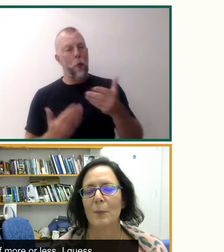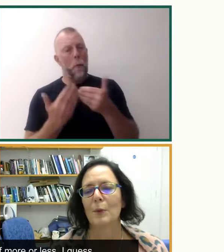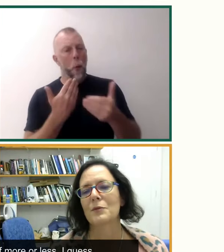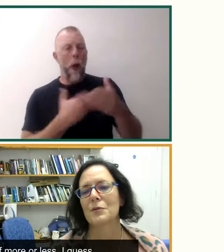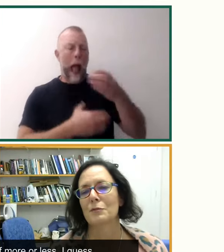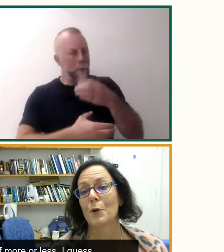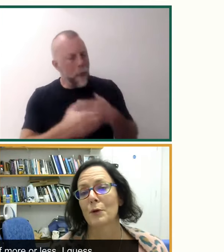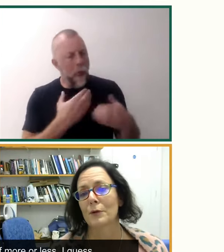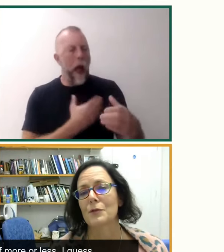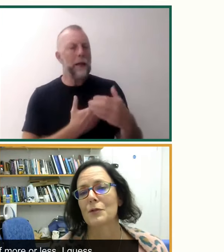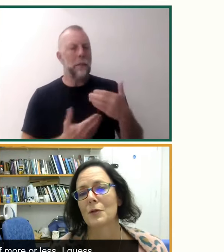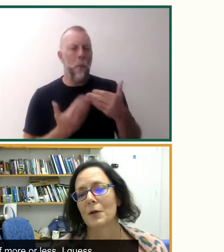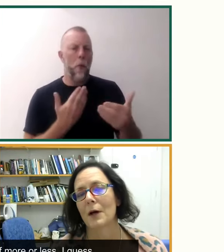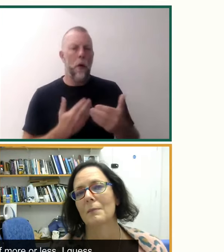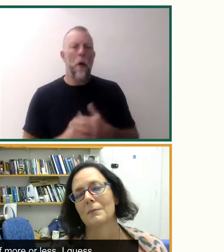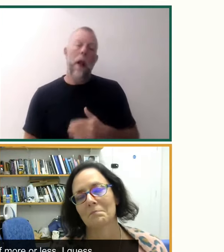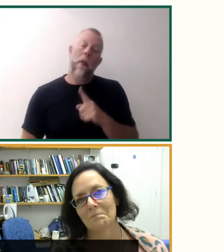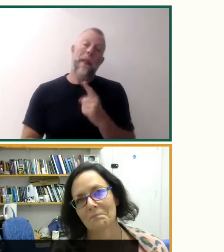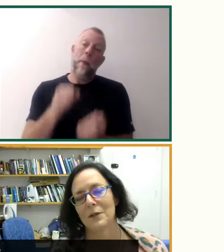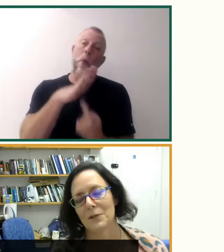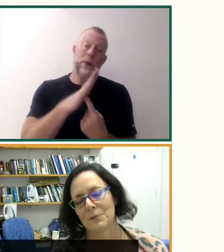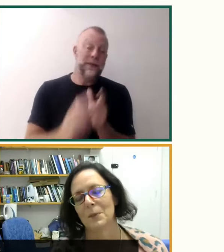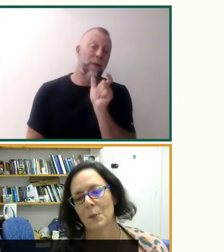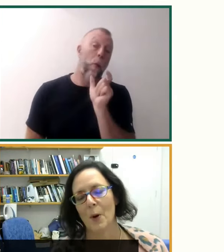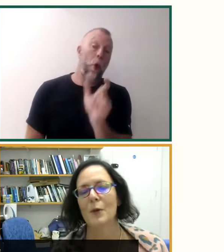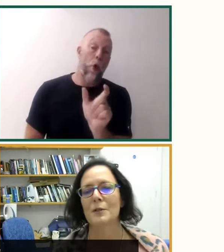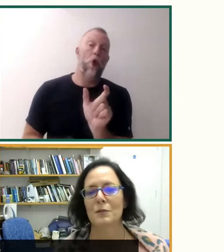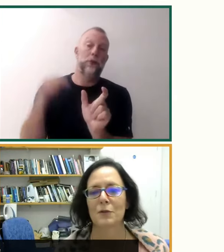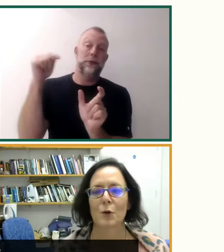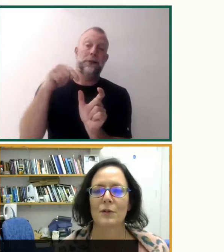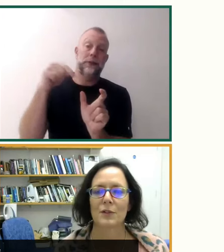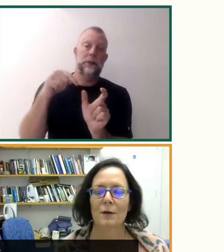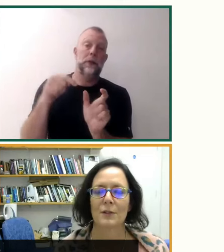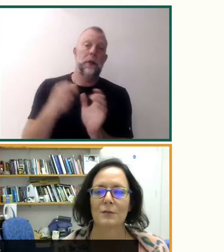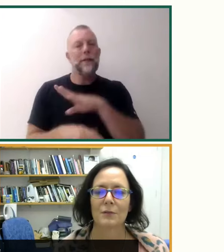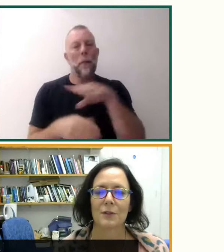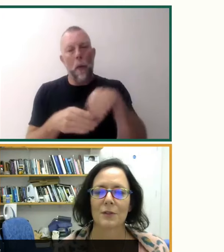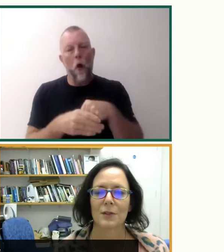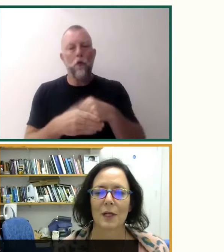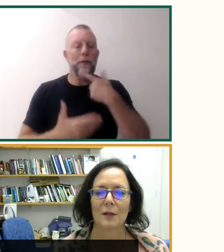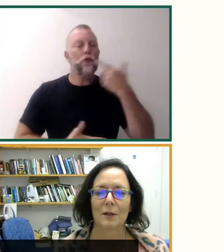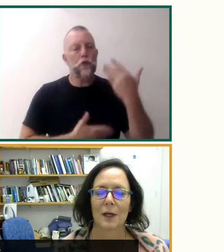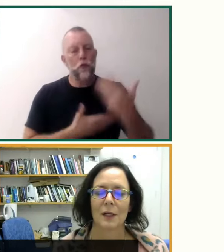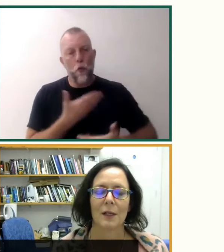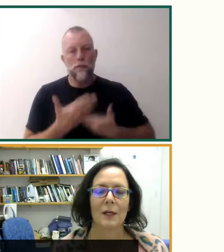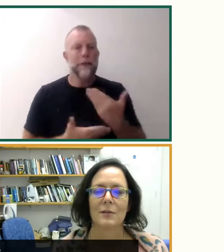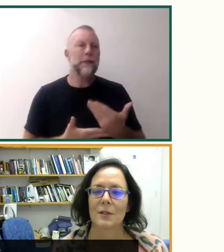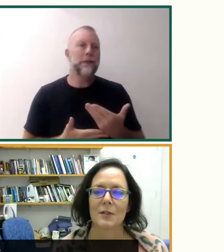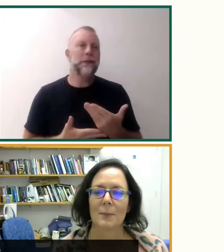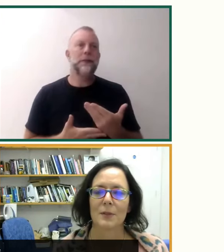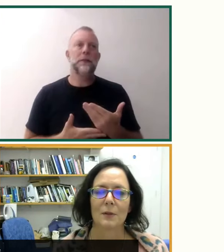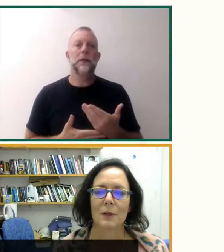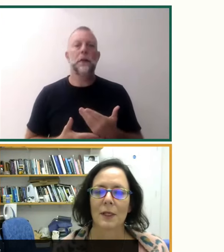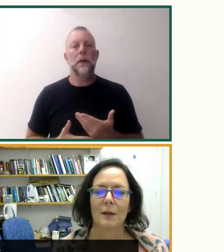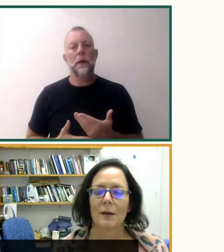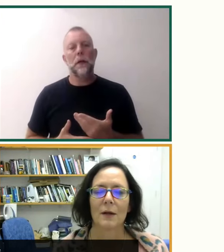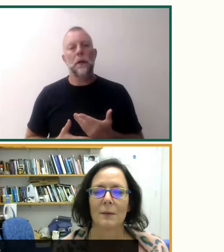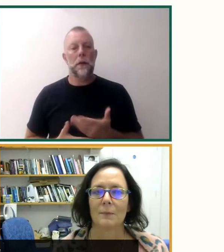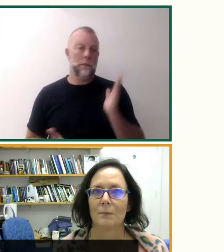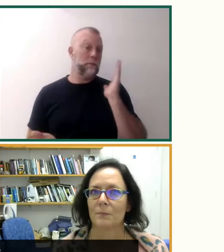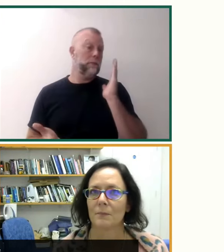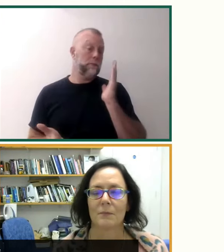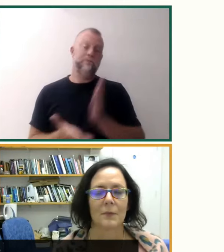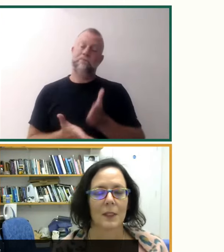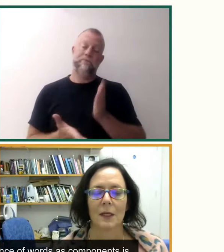I think the importance of words as components of stories and narratives is absolutely